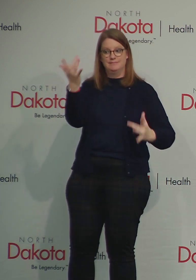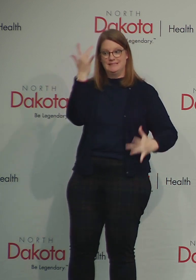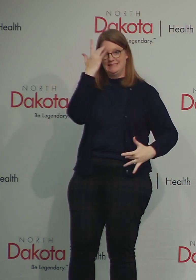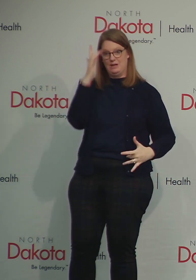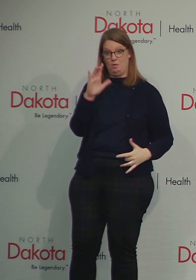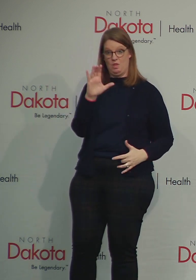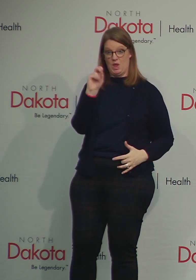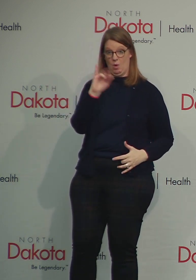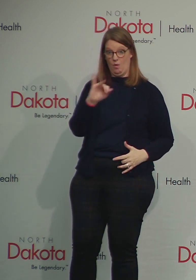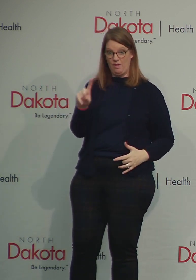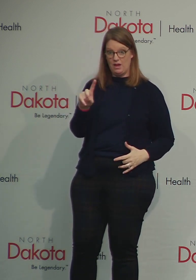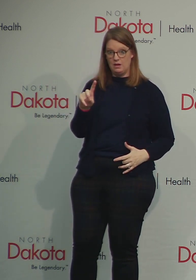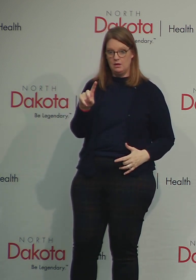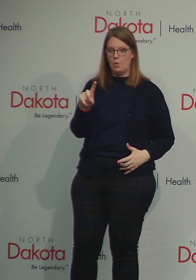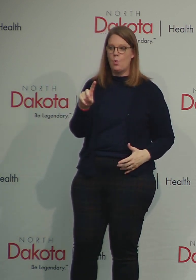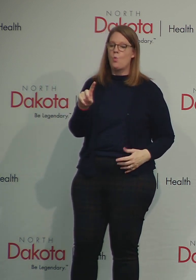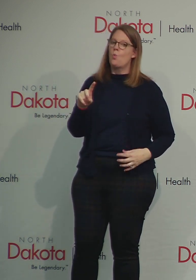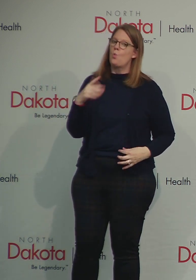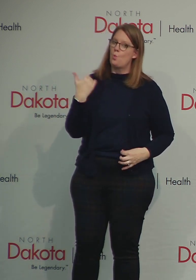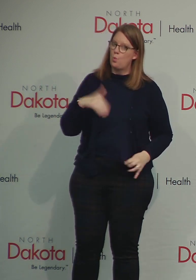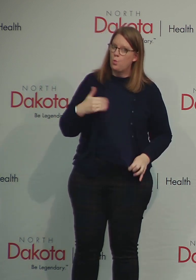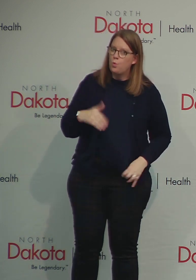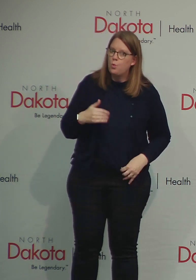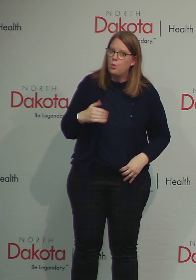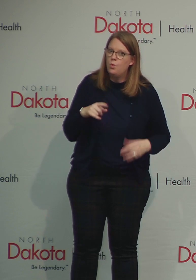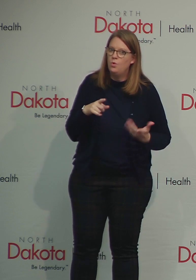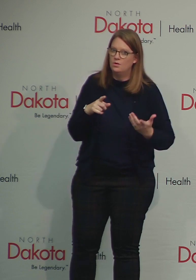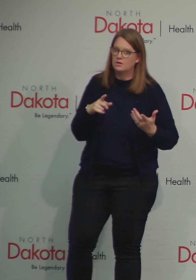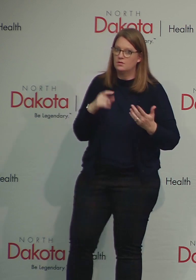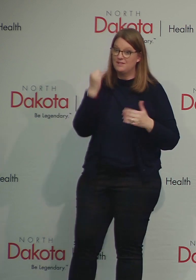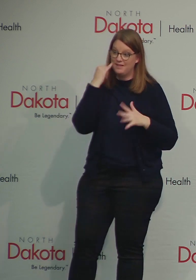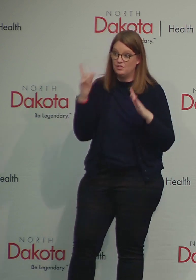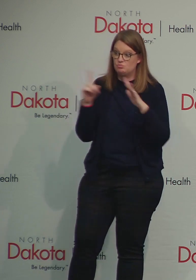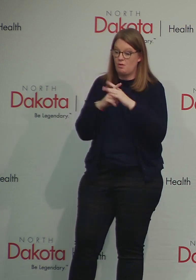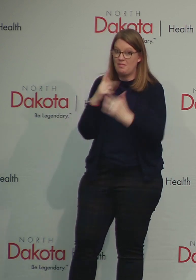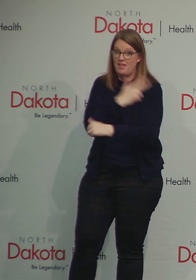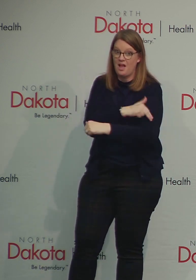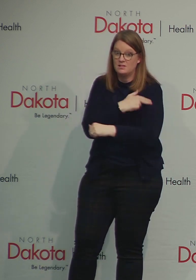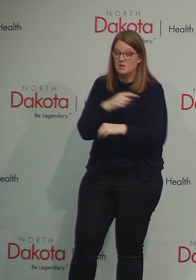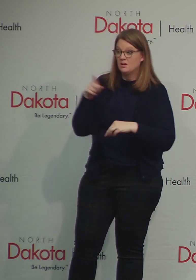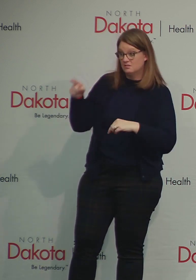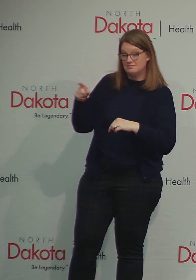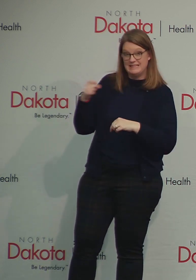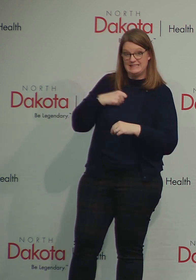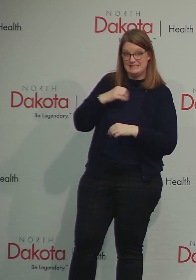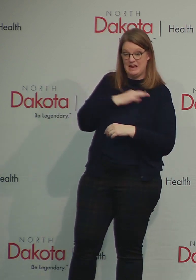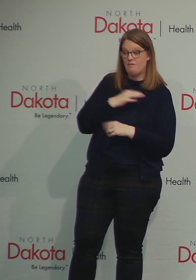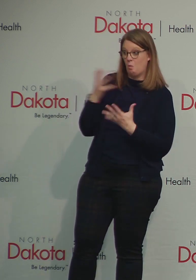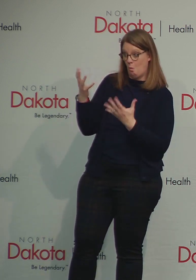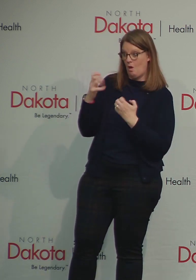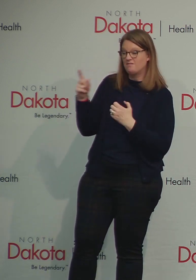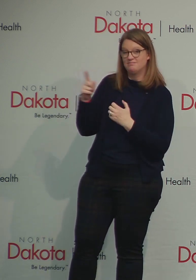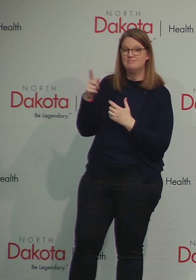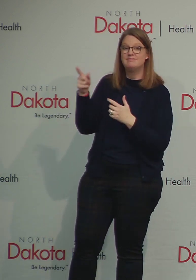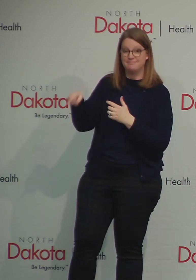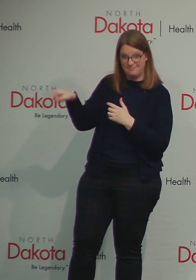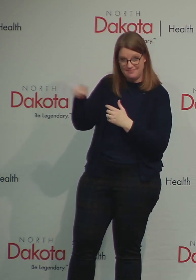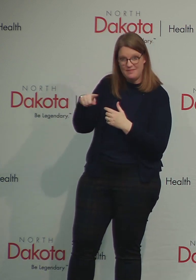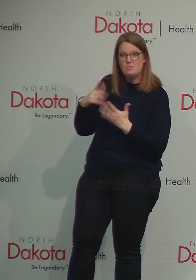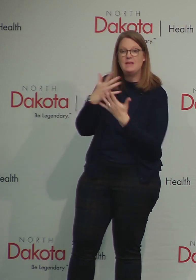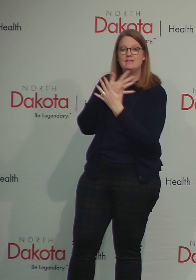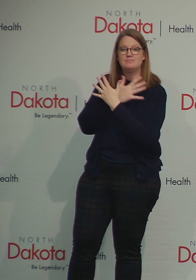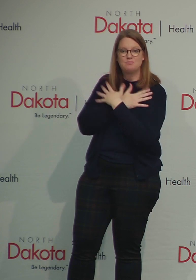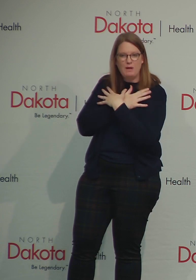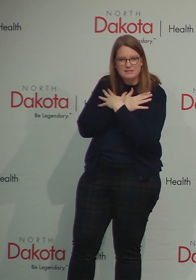to want to make sure that you're going to have a rested and well equipped and well staffed healthcare system waiting for you, and that's what we want to provide